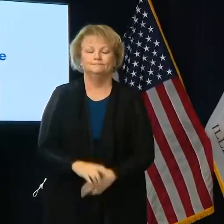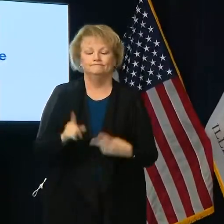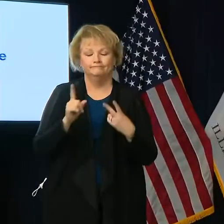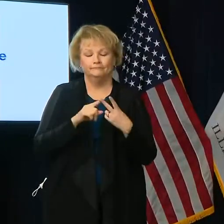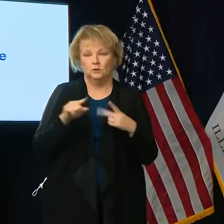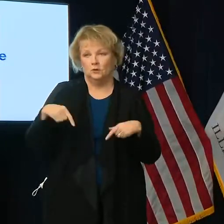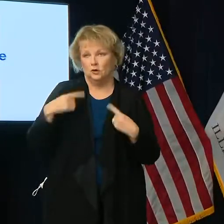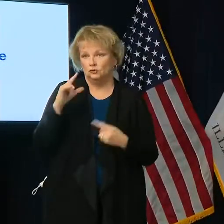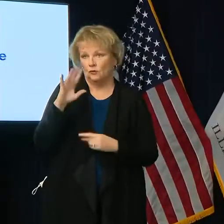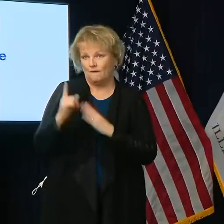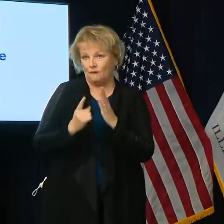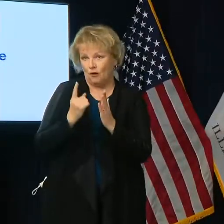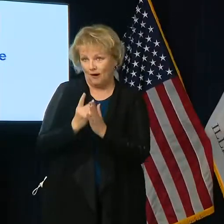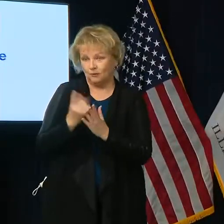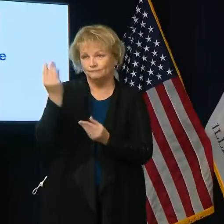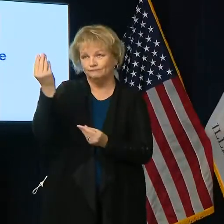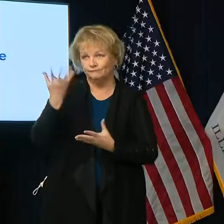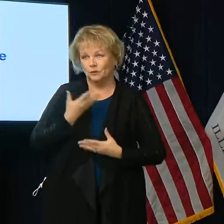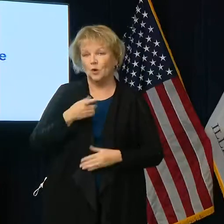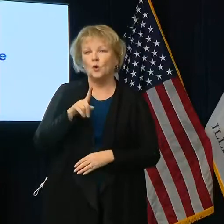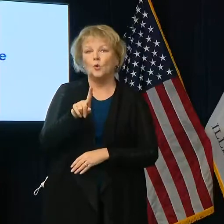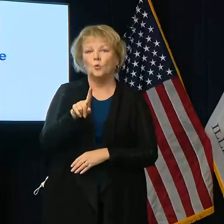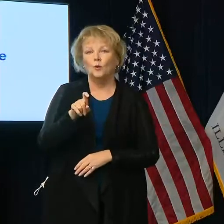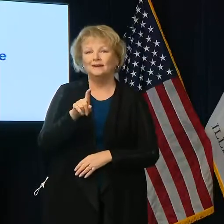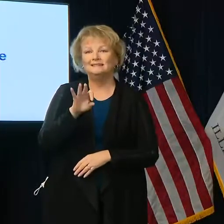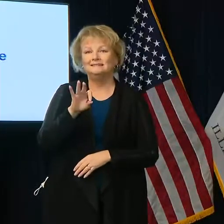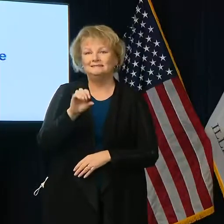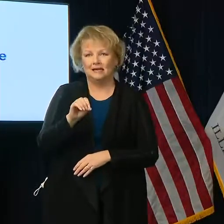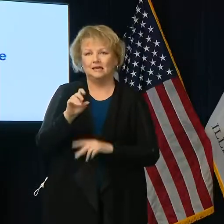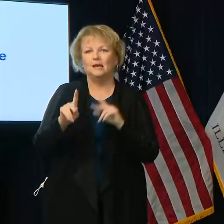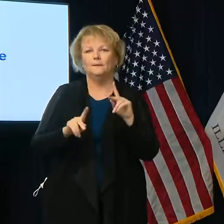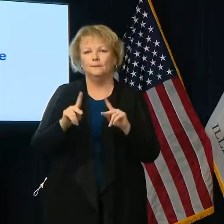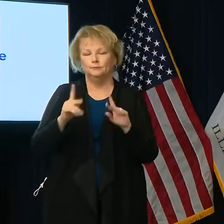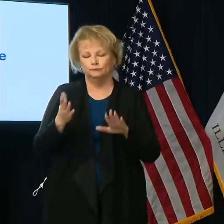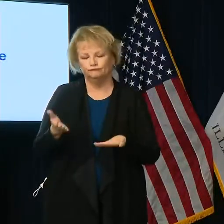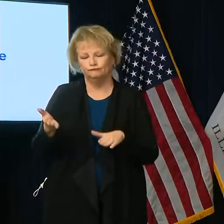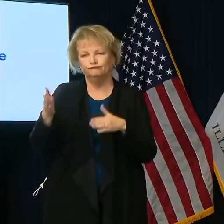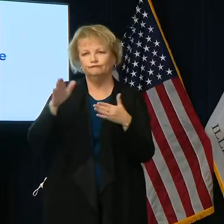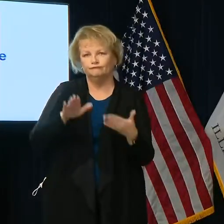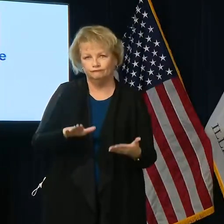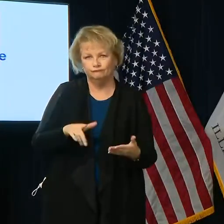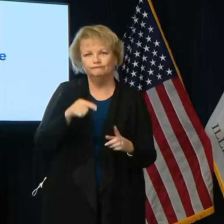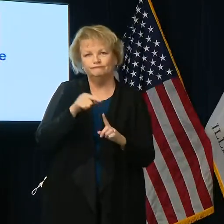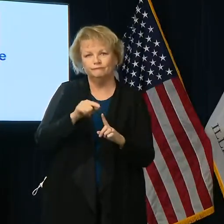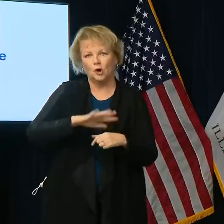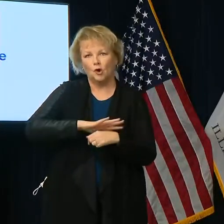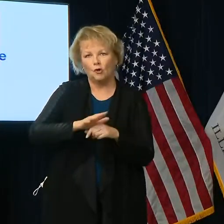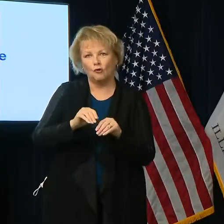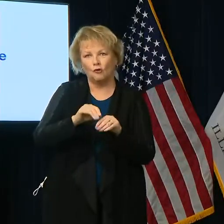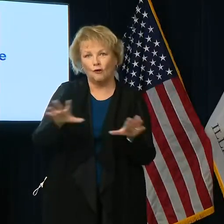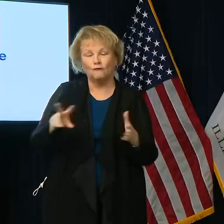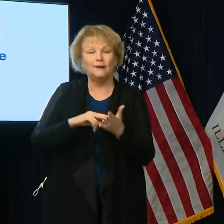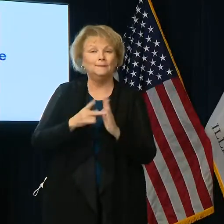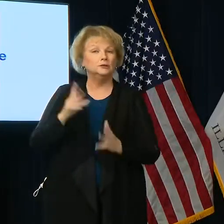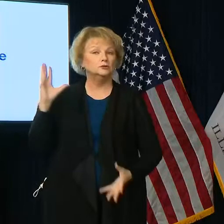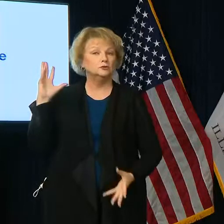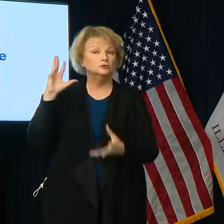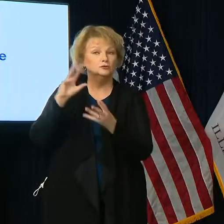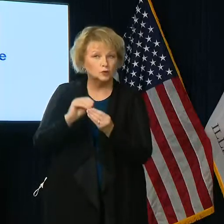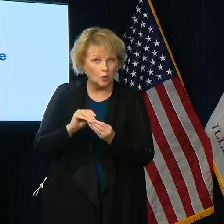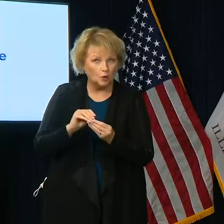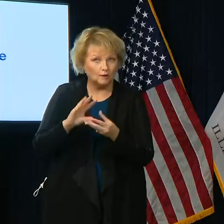Over the last 24 hours, we've gotten reports of 190 individuals who lost their battle with COVID, and that brings the